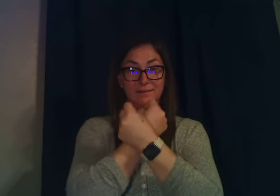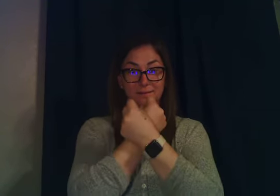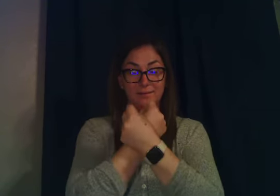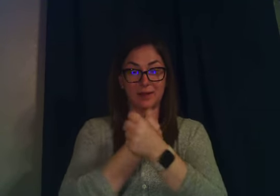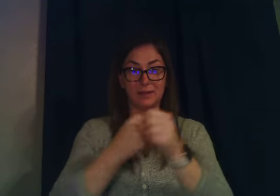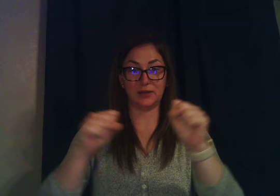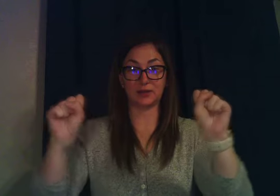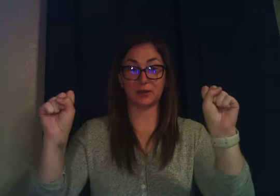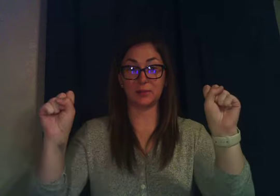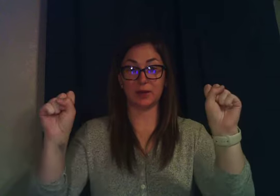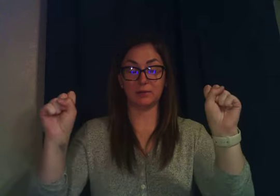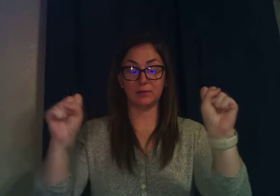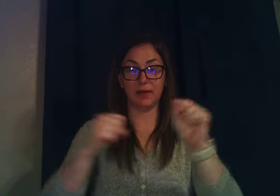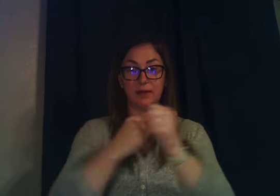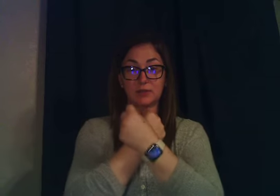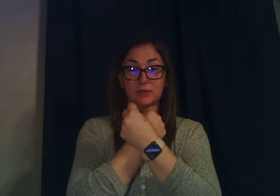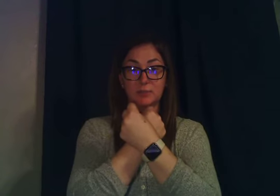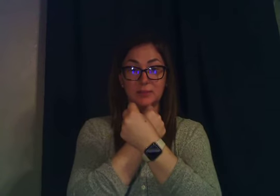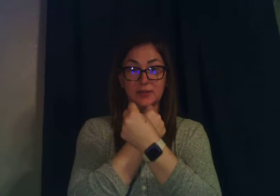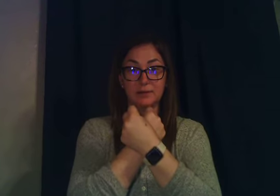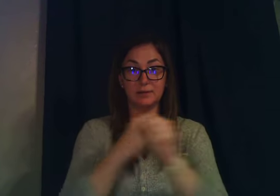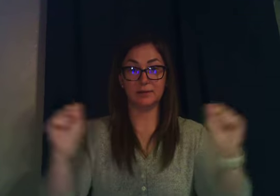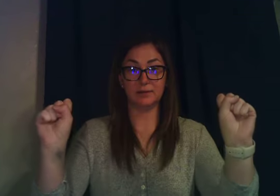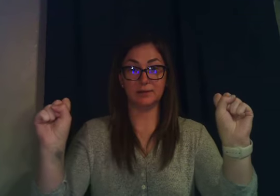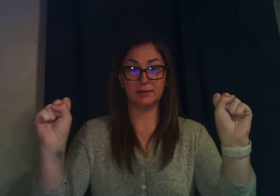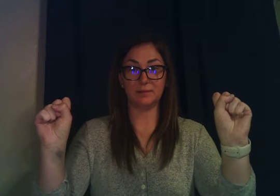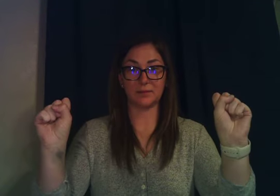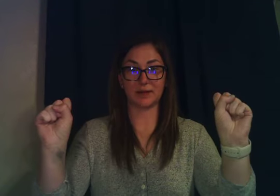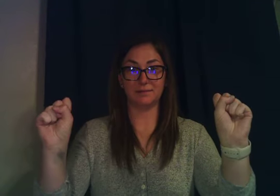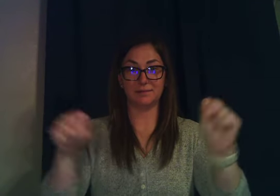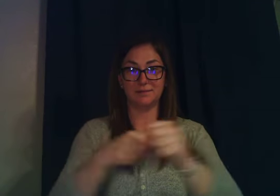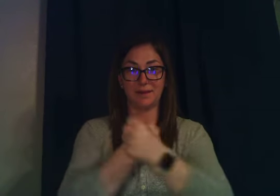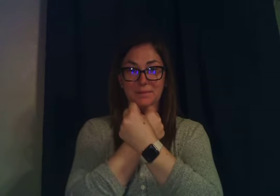And then you turn them out. Okay? So palms in. Palms out. Okay?